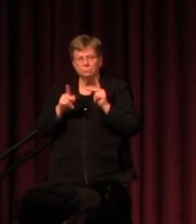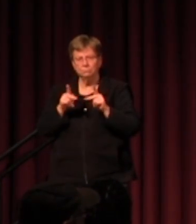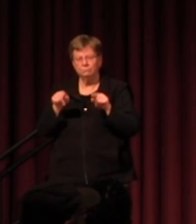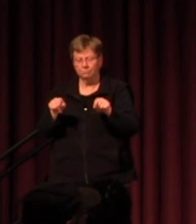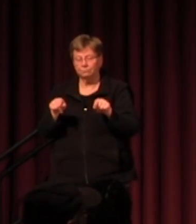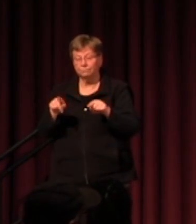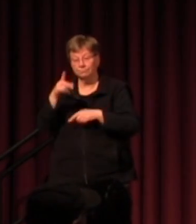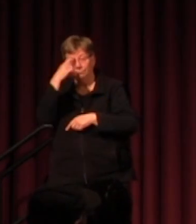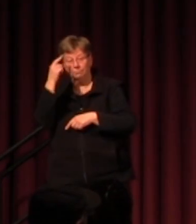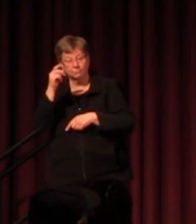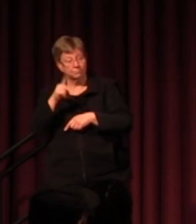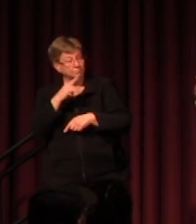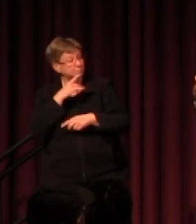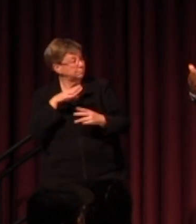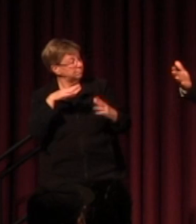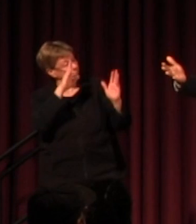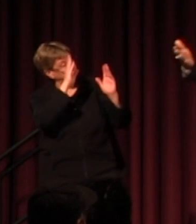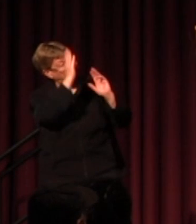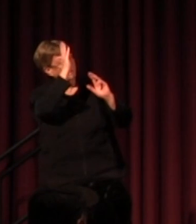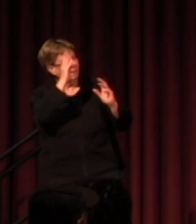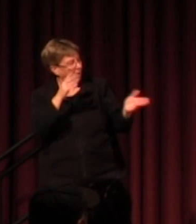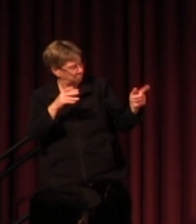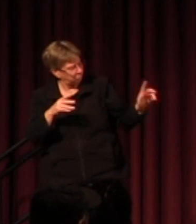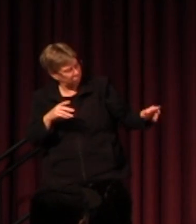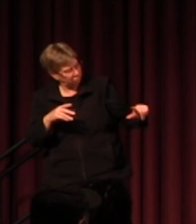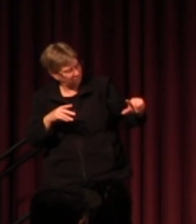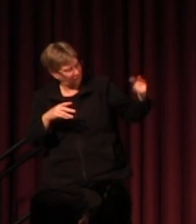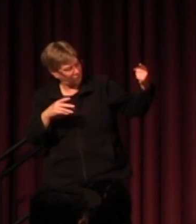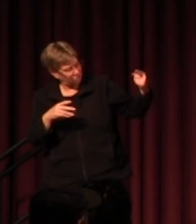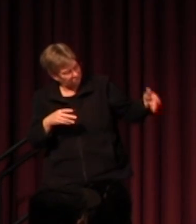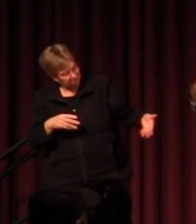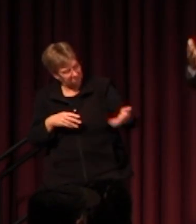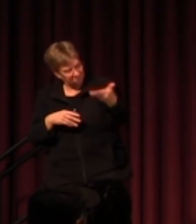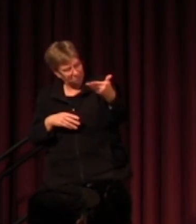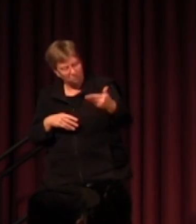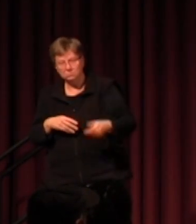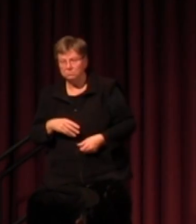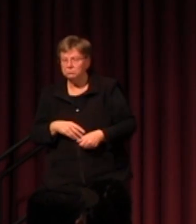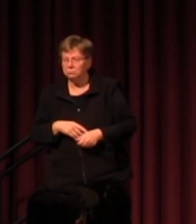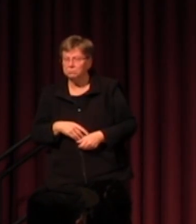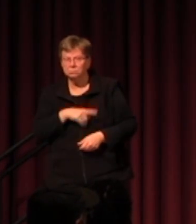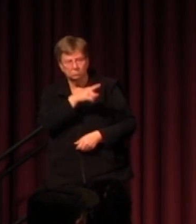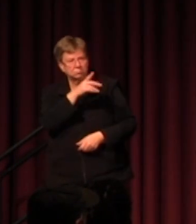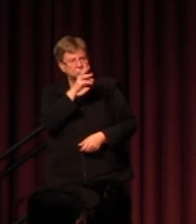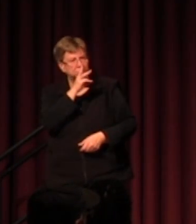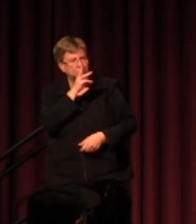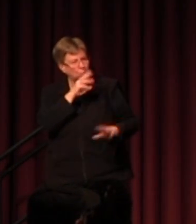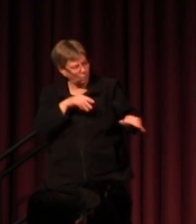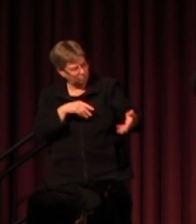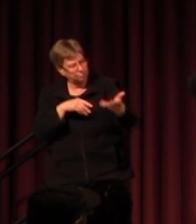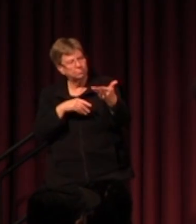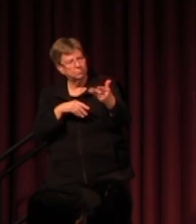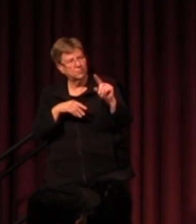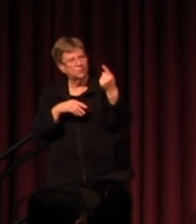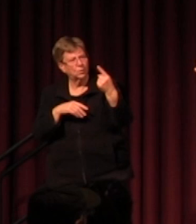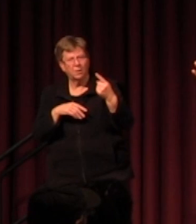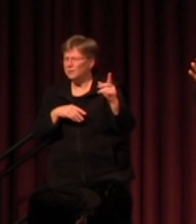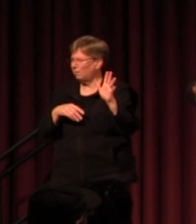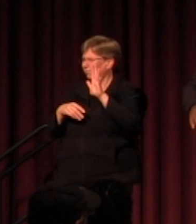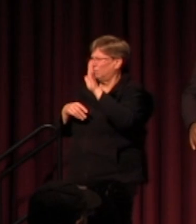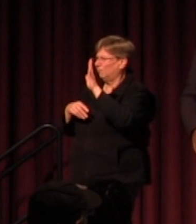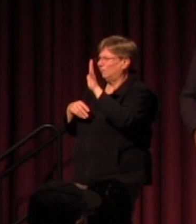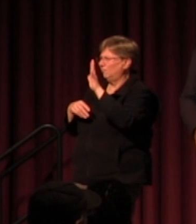And the black person says, hey, why don't you go first? Have your water first. And the white person says, oh,